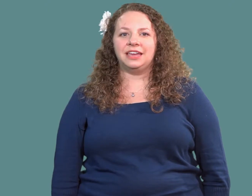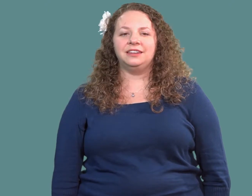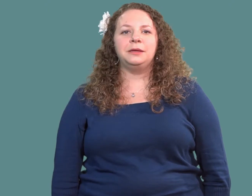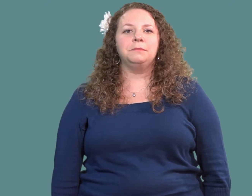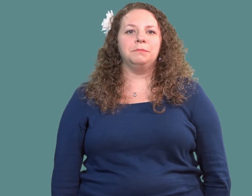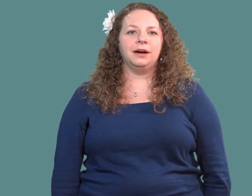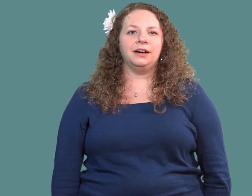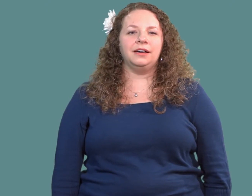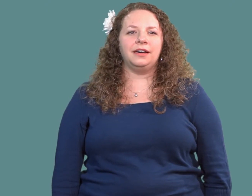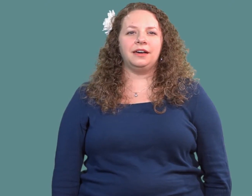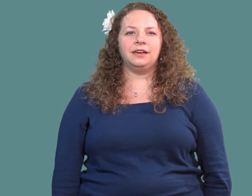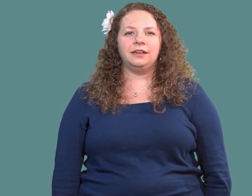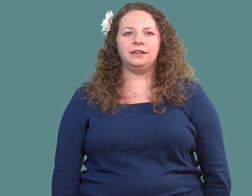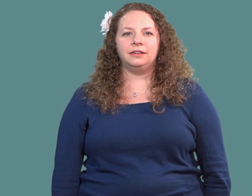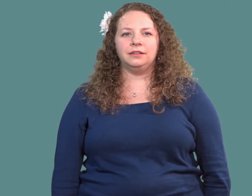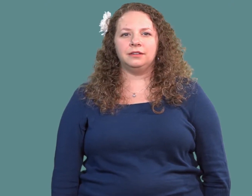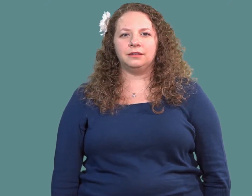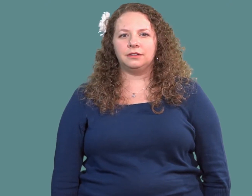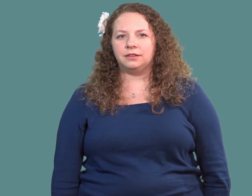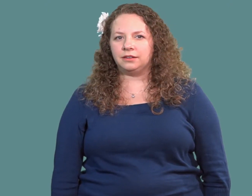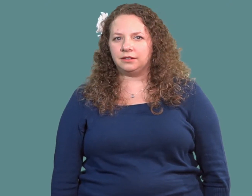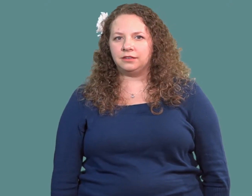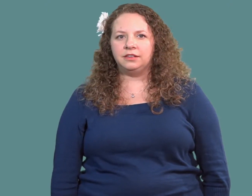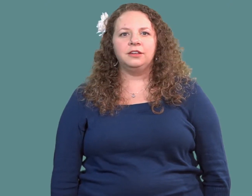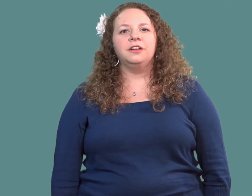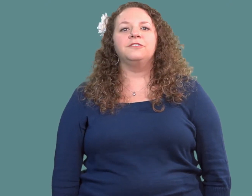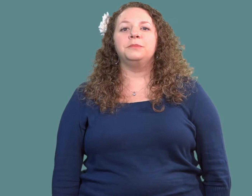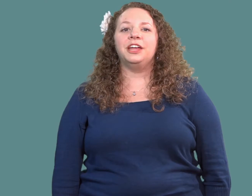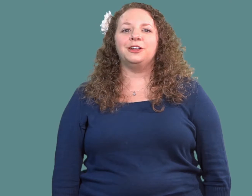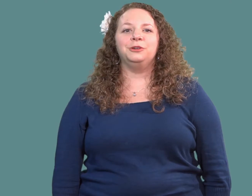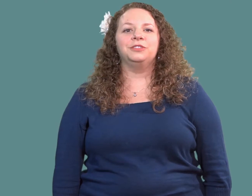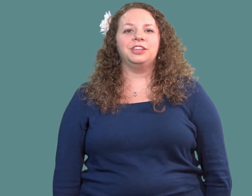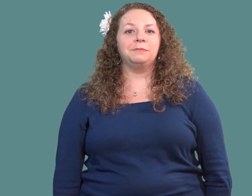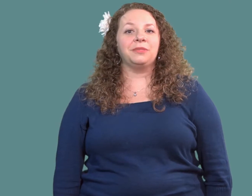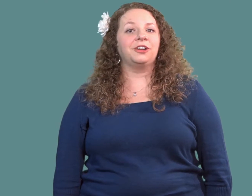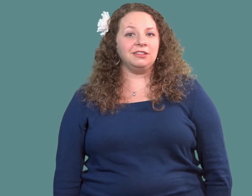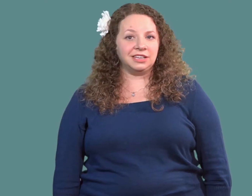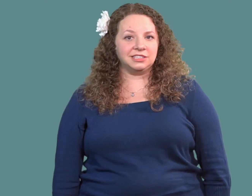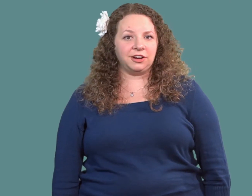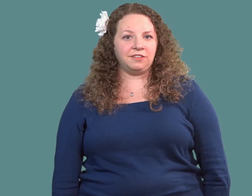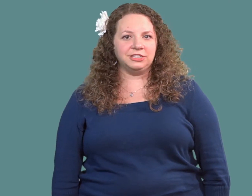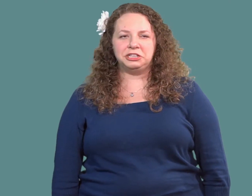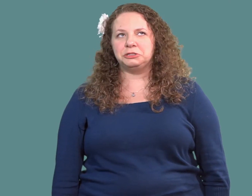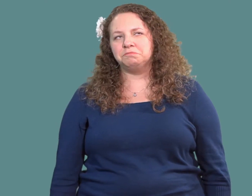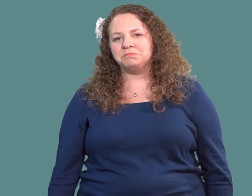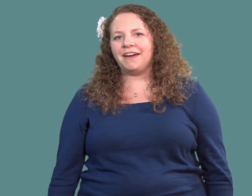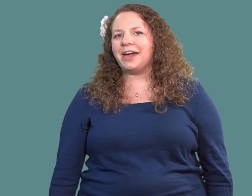said ba-a-k. From there, you could think about the context of our conversation. I happened